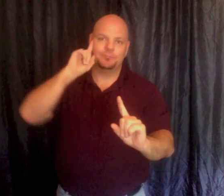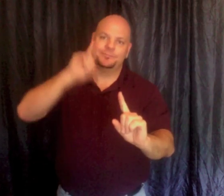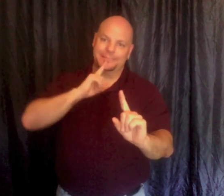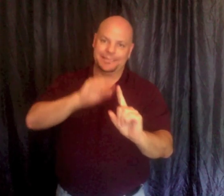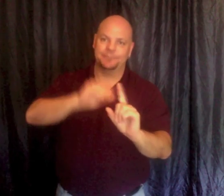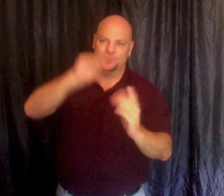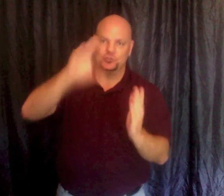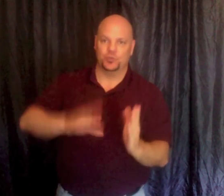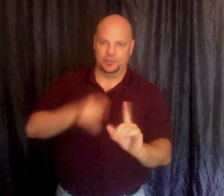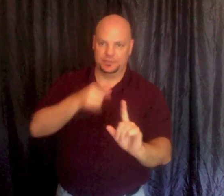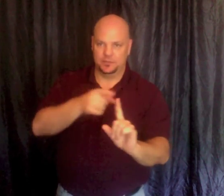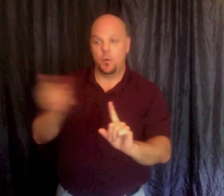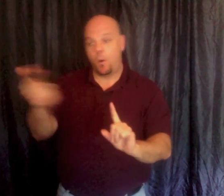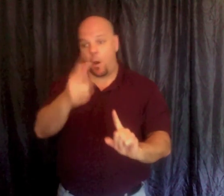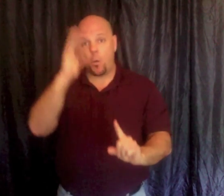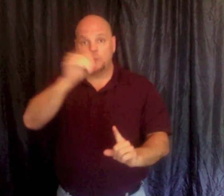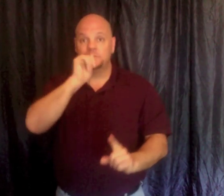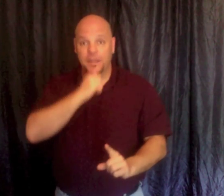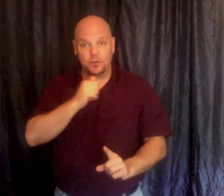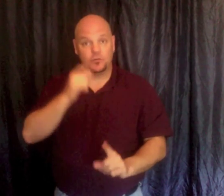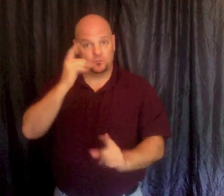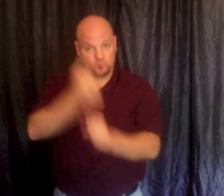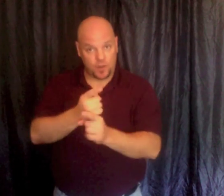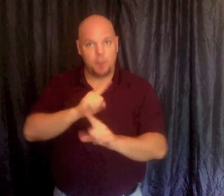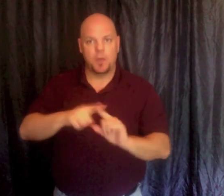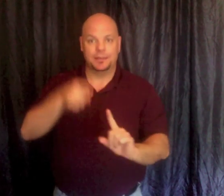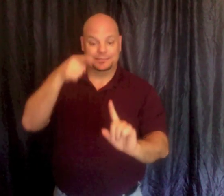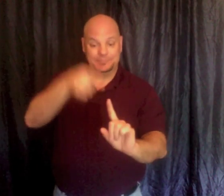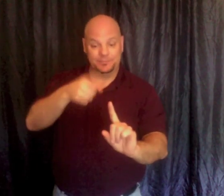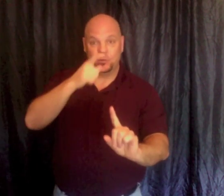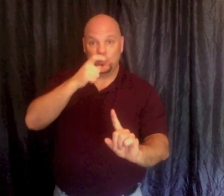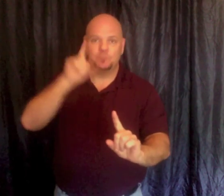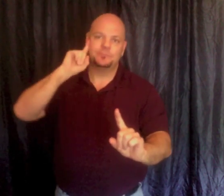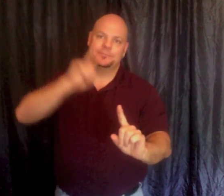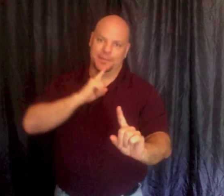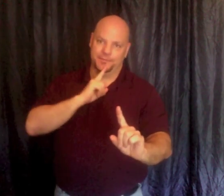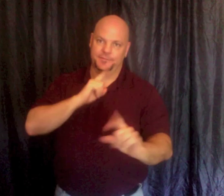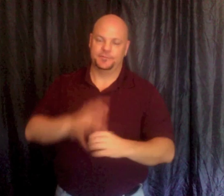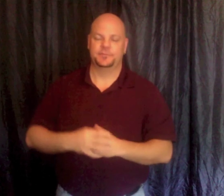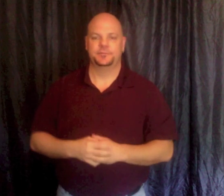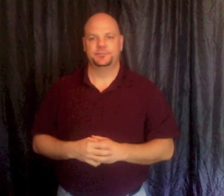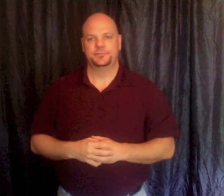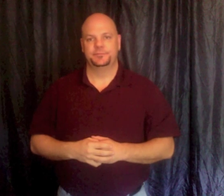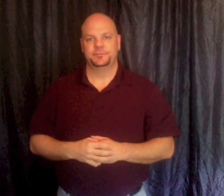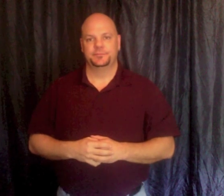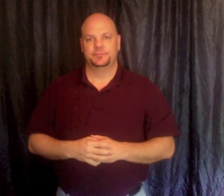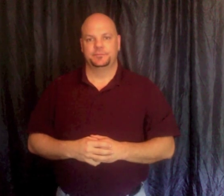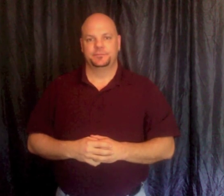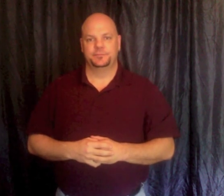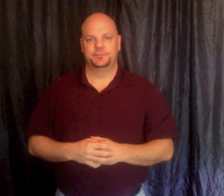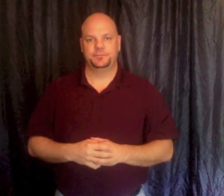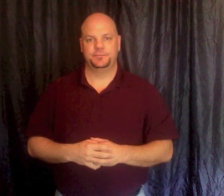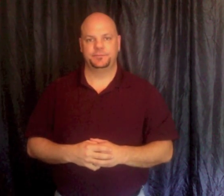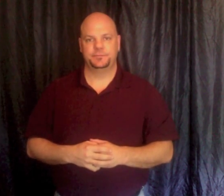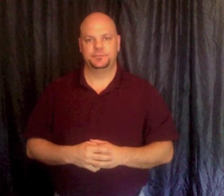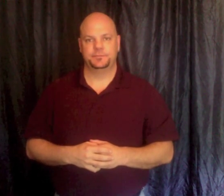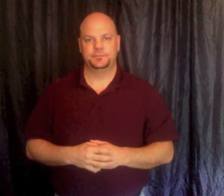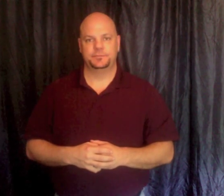student, but all the students are going to lose out. The class and community is going to lose out. So the example is